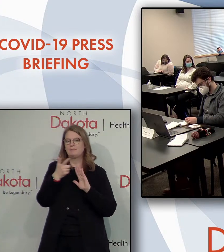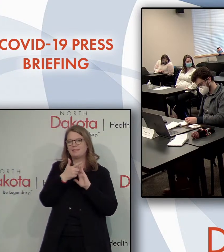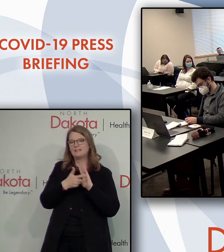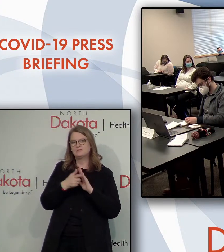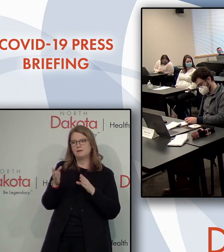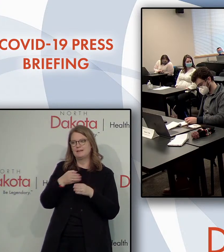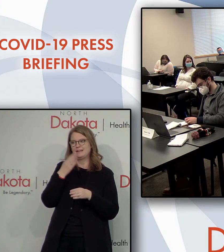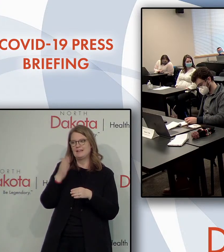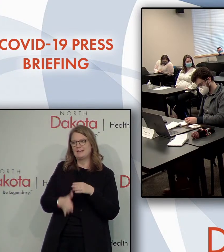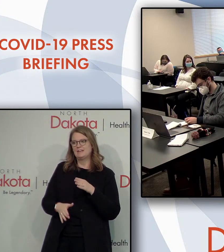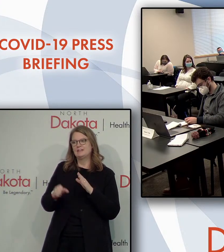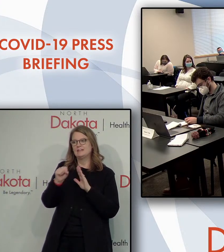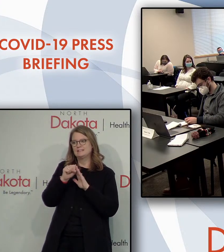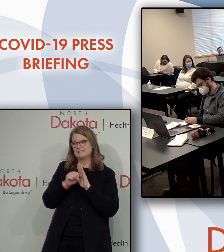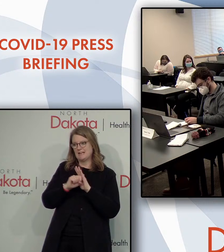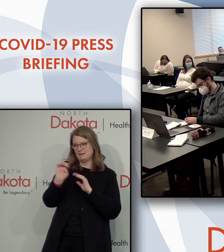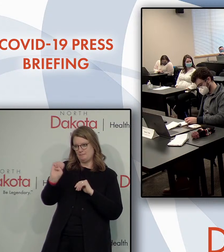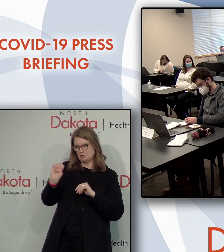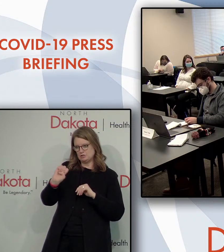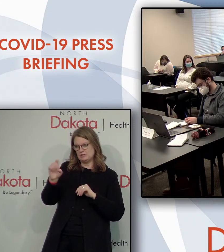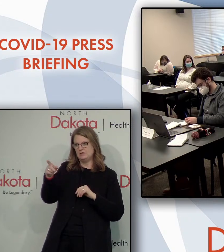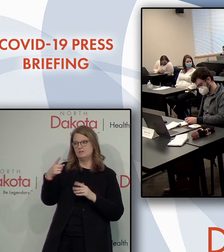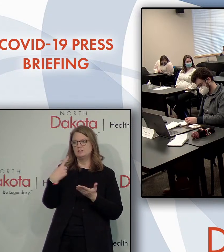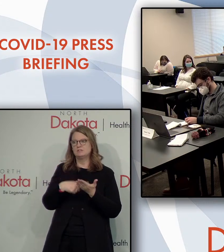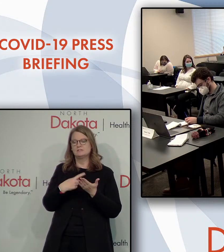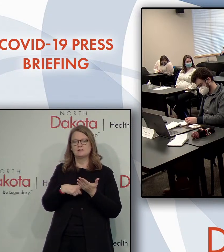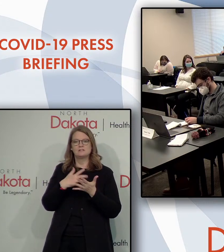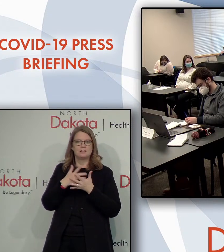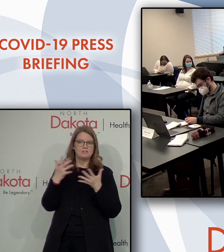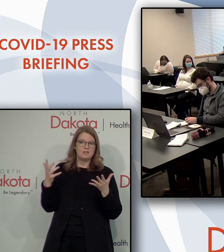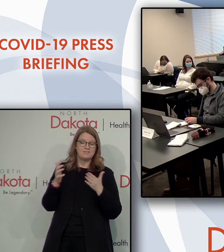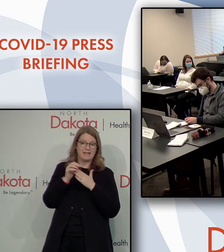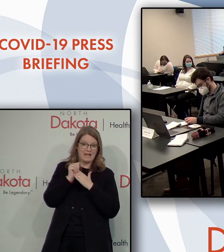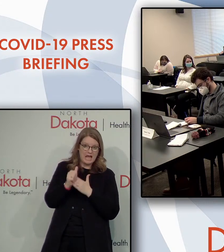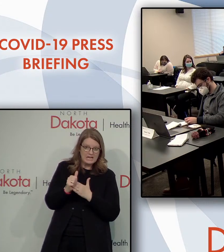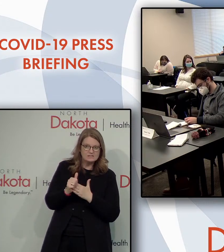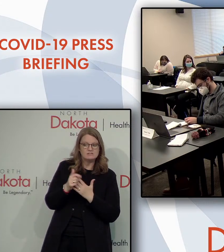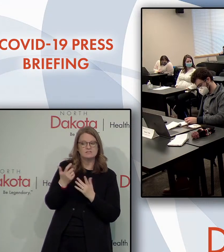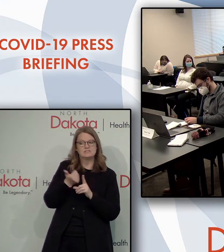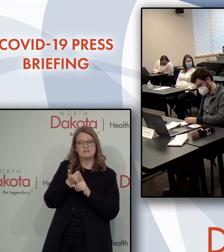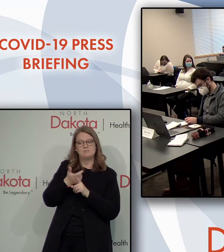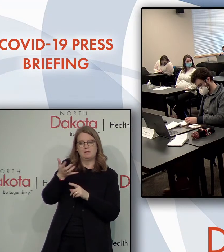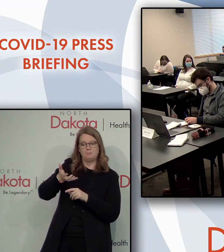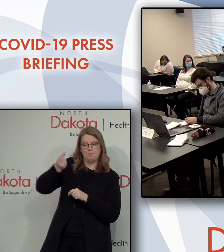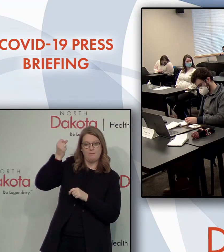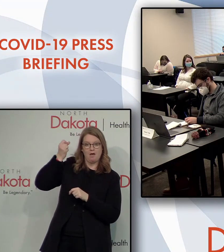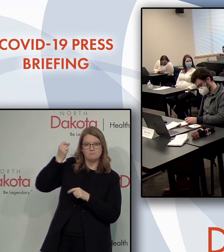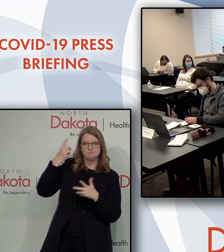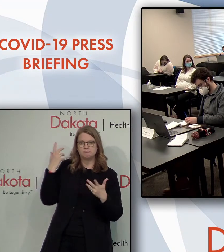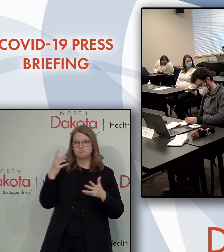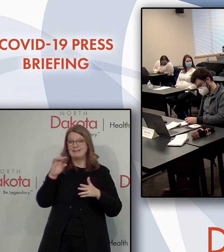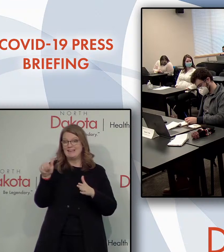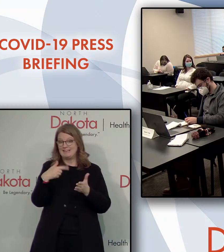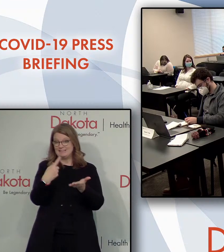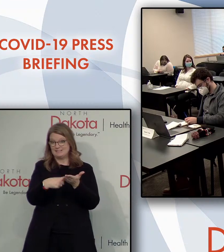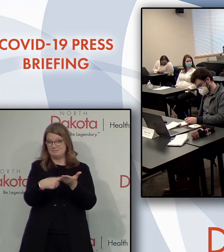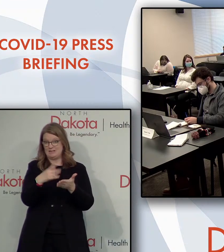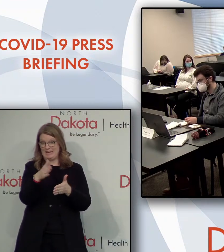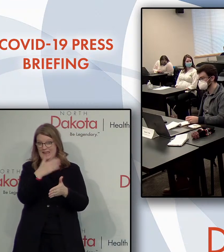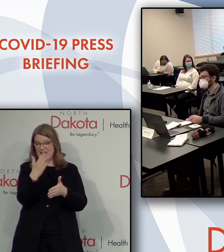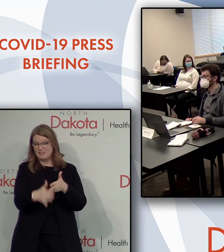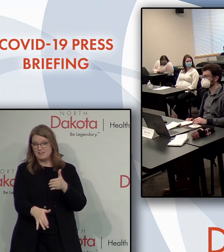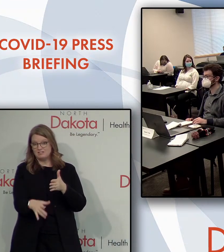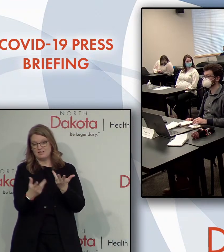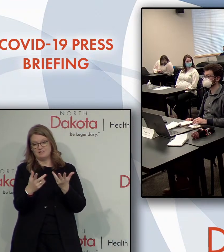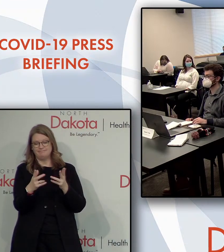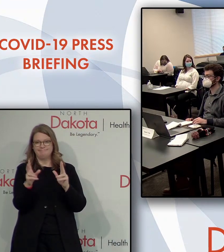ending the state of emergency. You talked a little bit about a lot of guidance being pulled back over the past few weeks. Any discussions about ending the state of